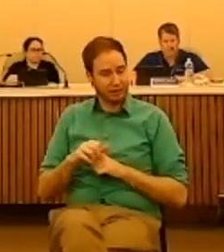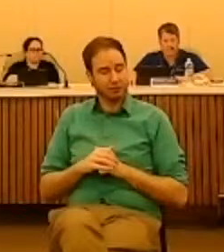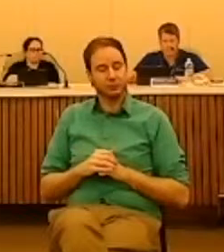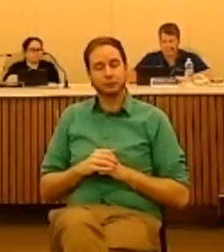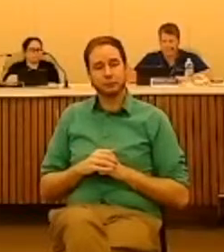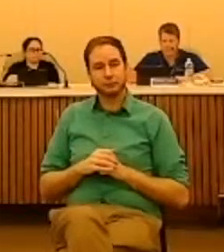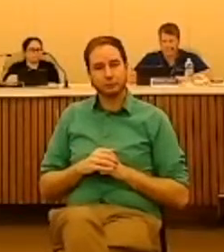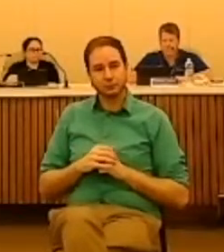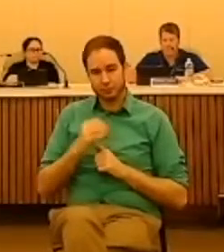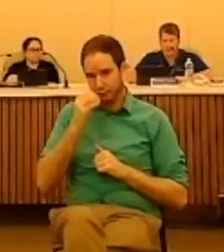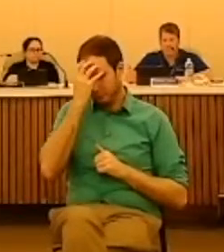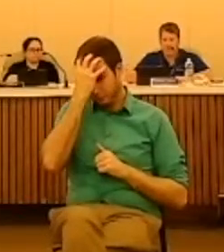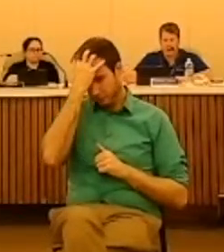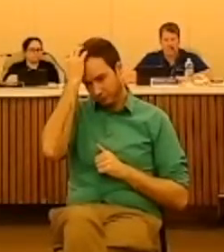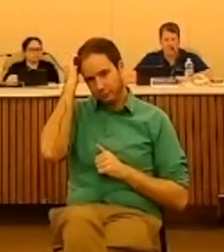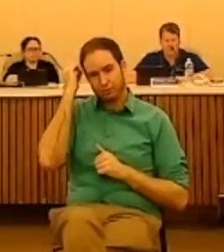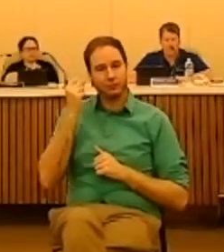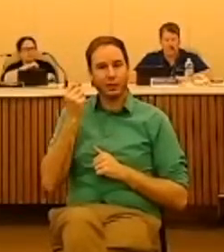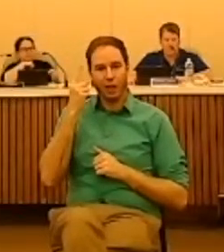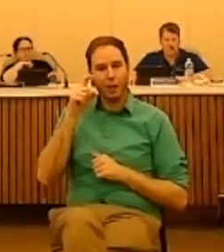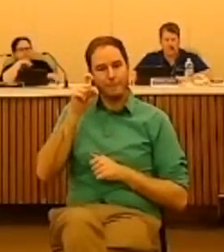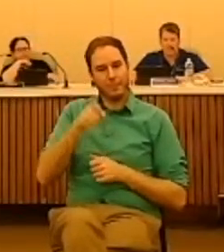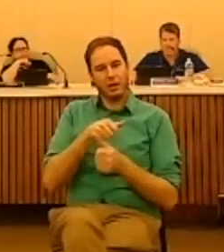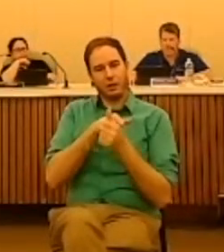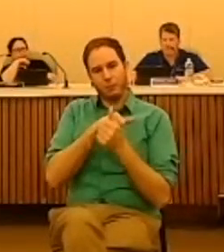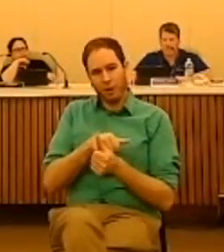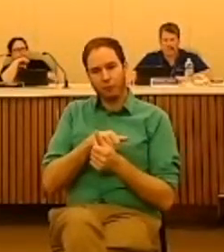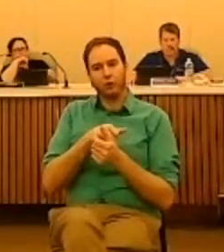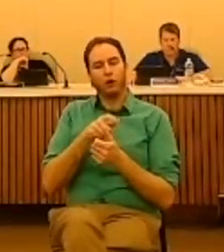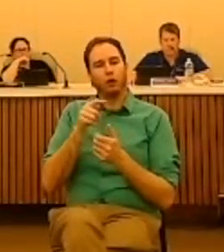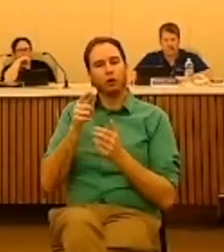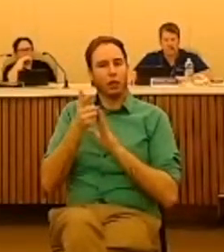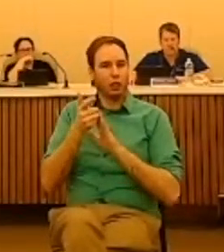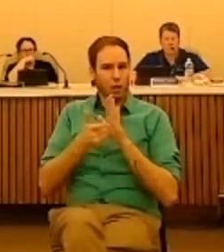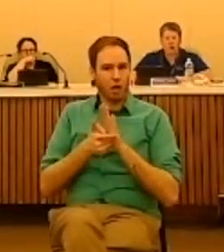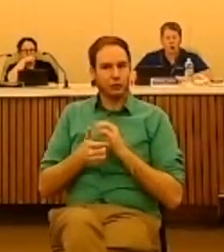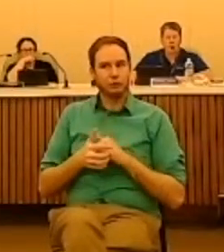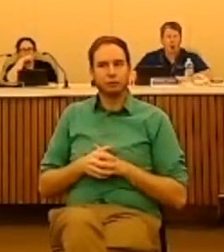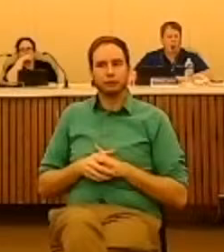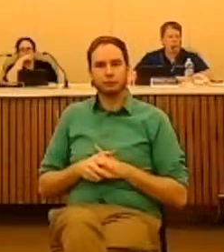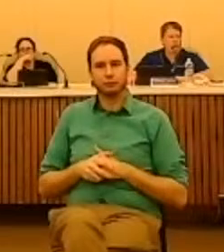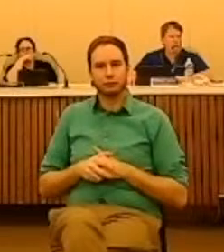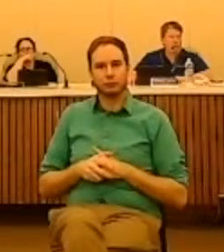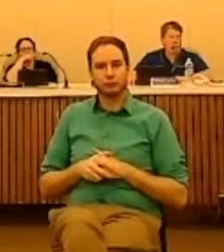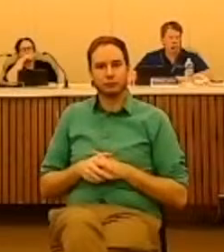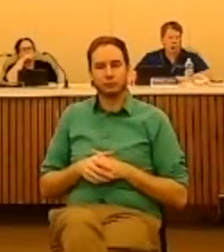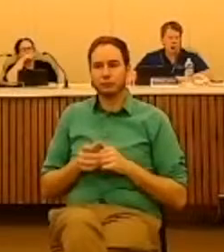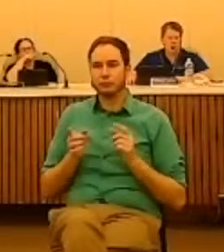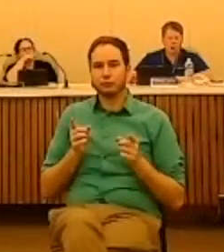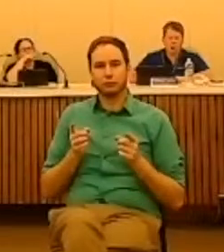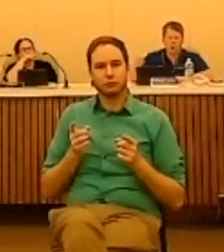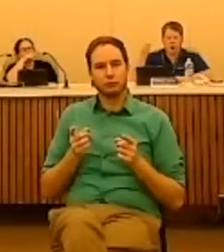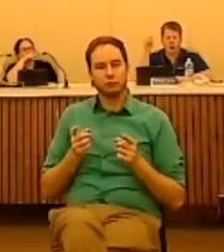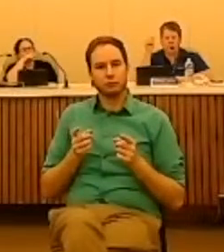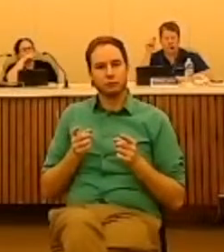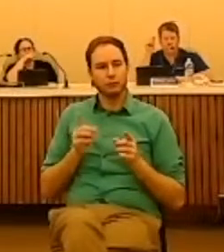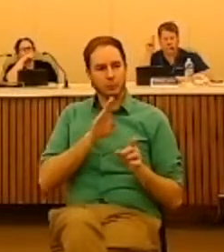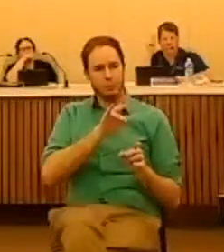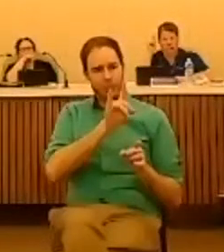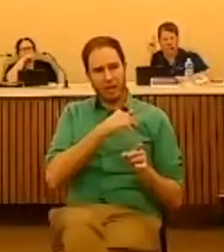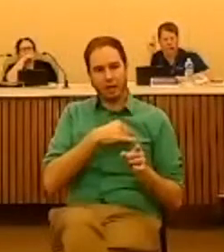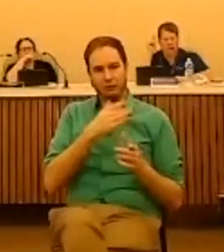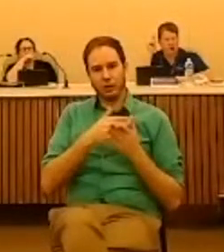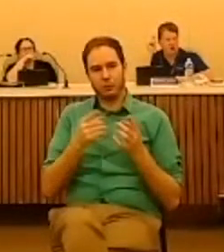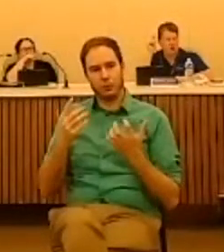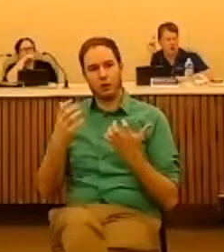But it's got to be within the confines of the laws. Okay, Becky, I've got some